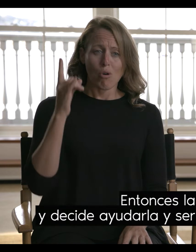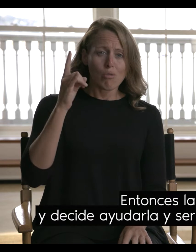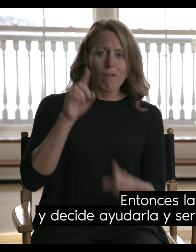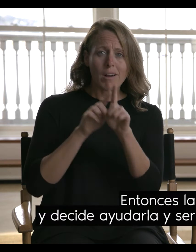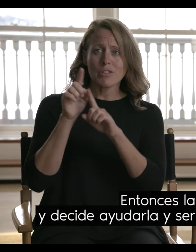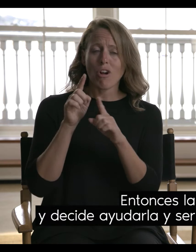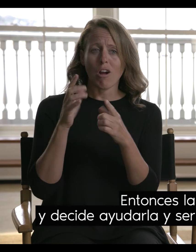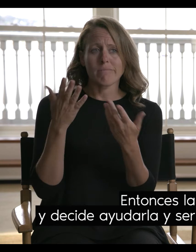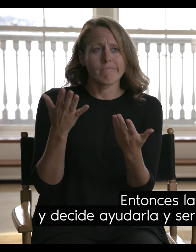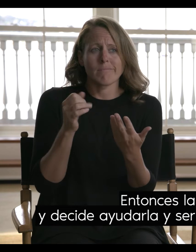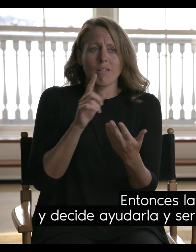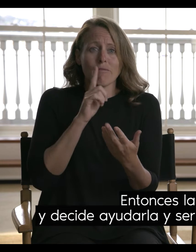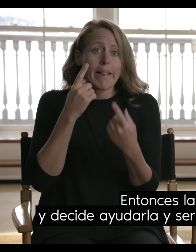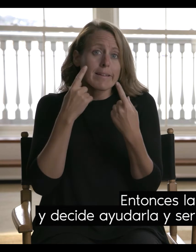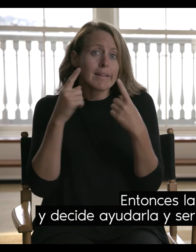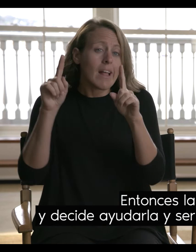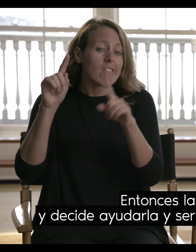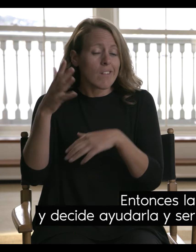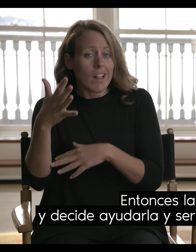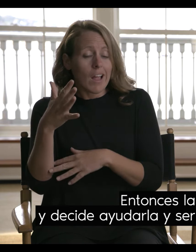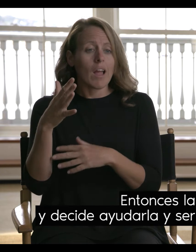And he finds her, and